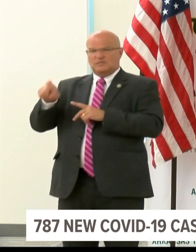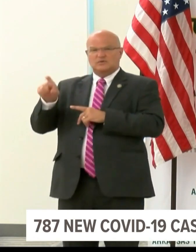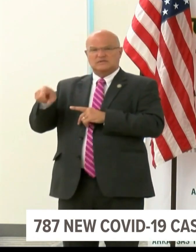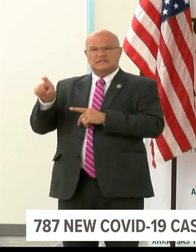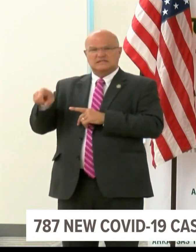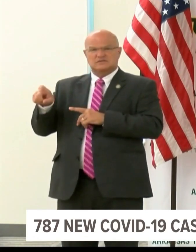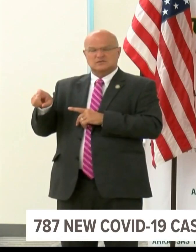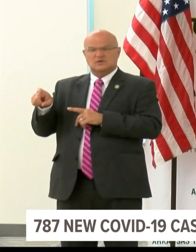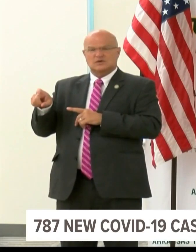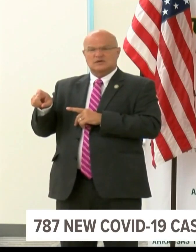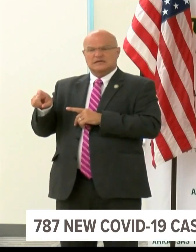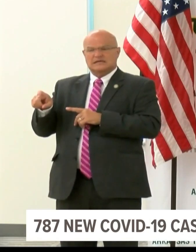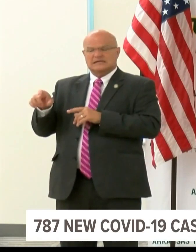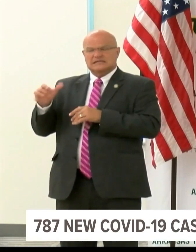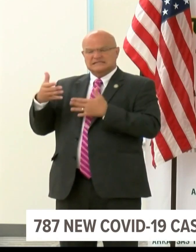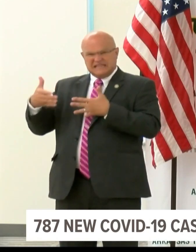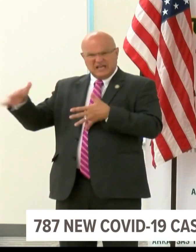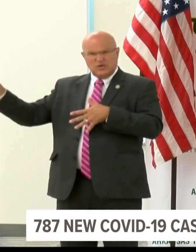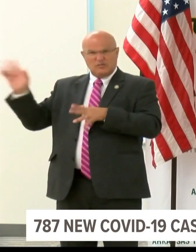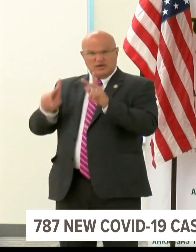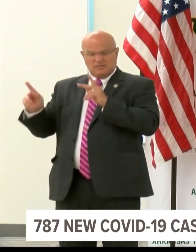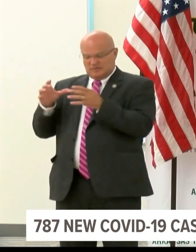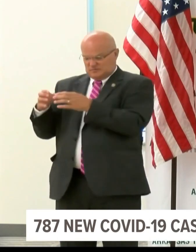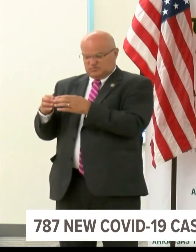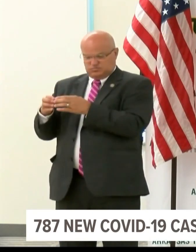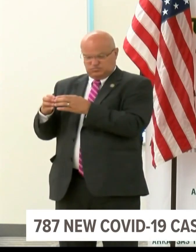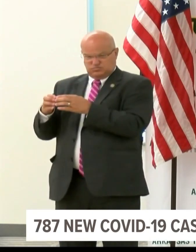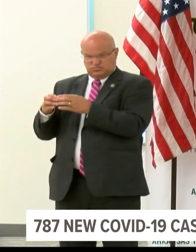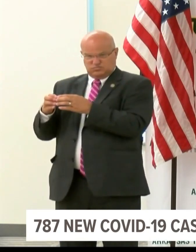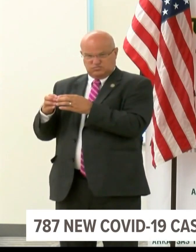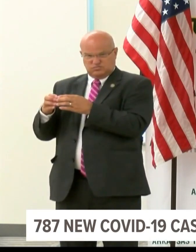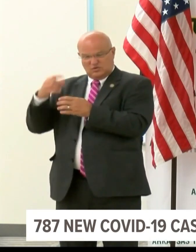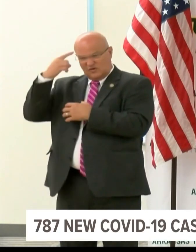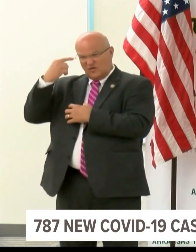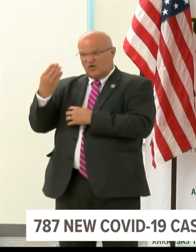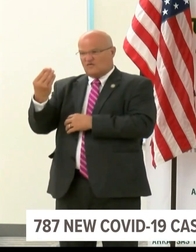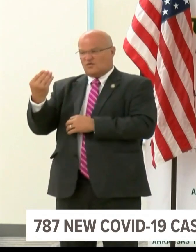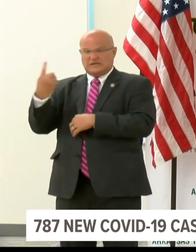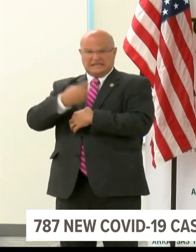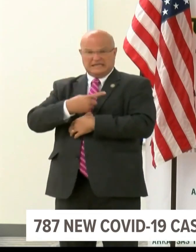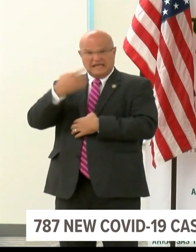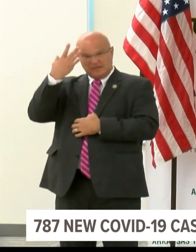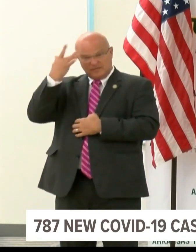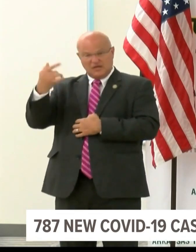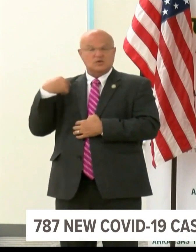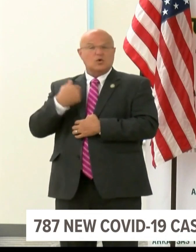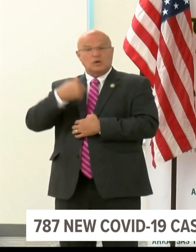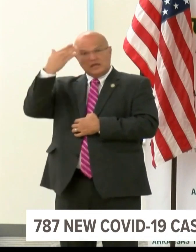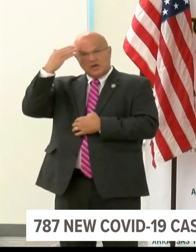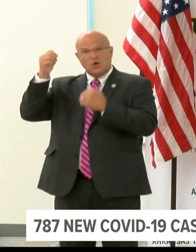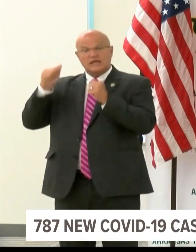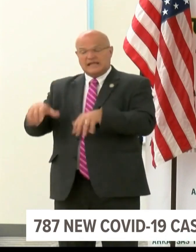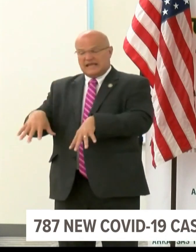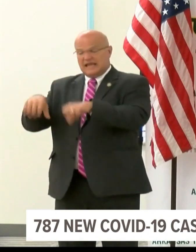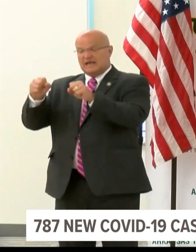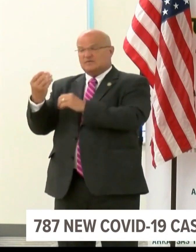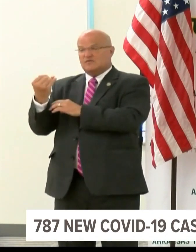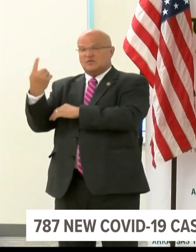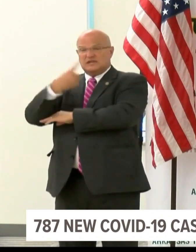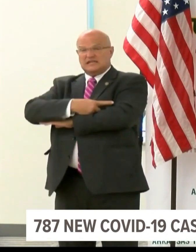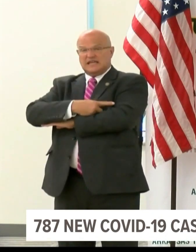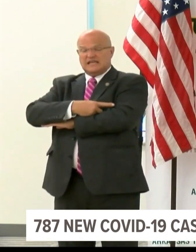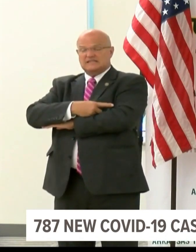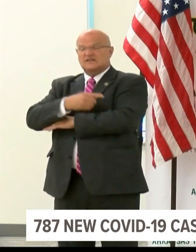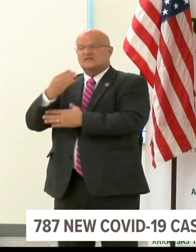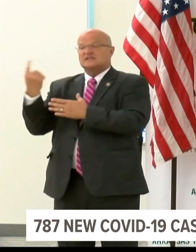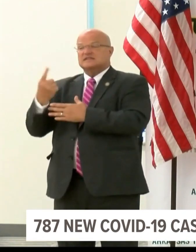to remain away from other people for 14 days, because we know it can take up to 14